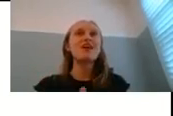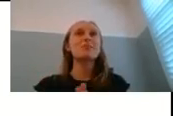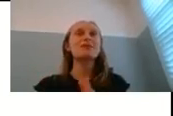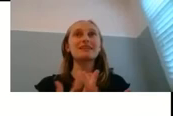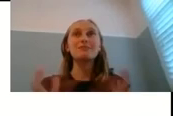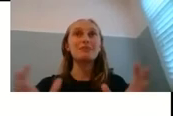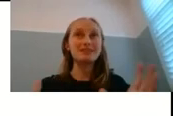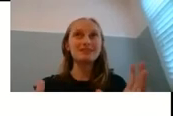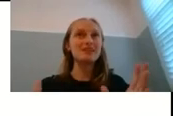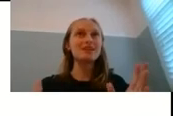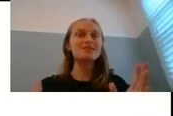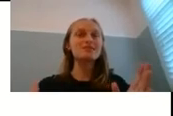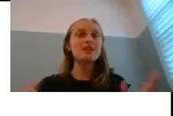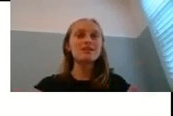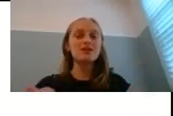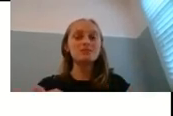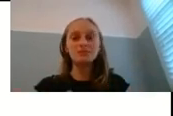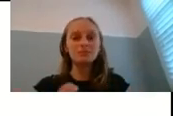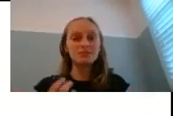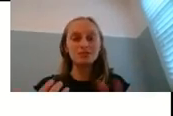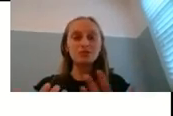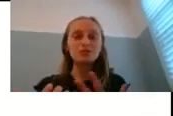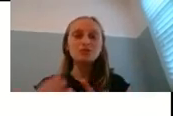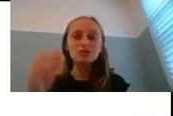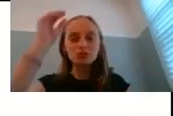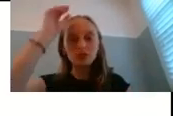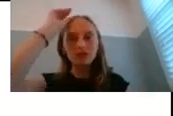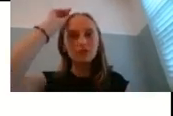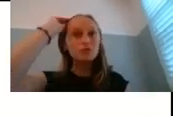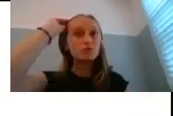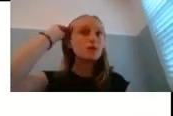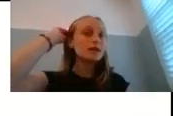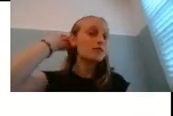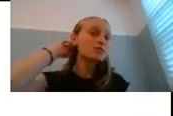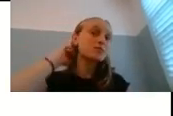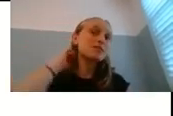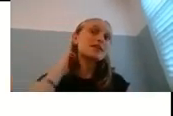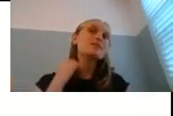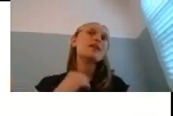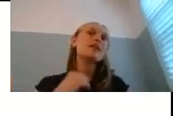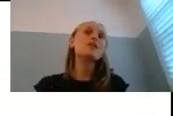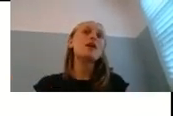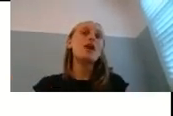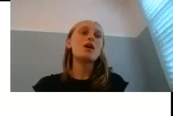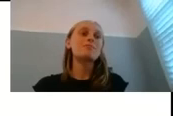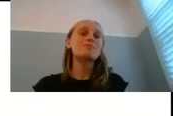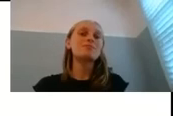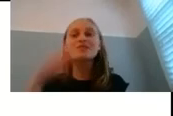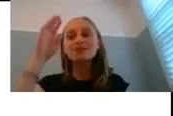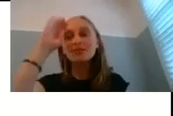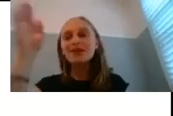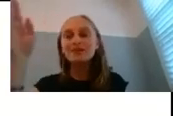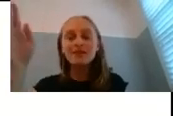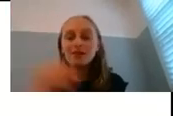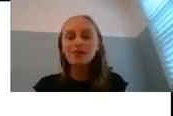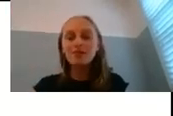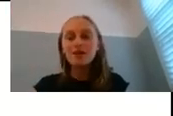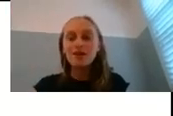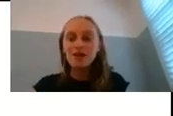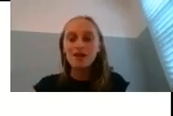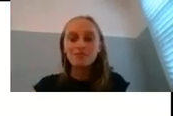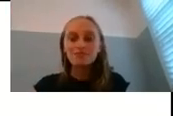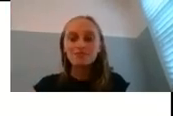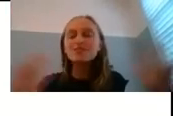um and like the basic signs um some of ones that we showed you just so if you do encounter somebody that stuff um even a simple hello